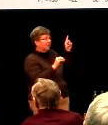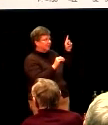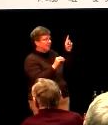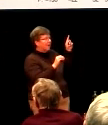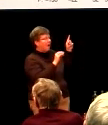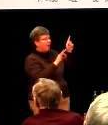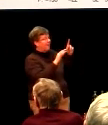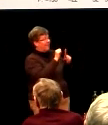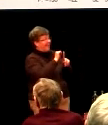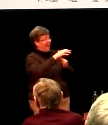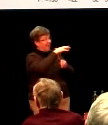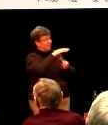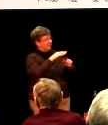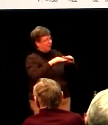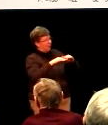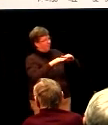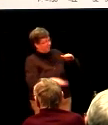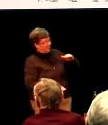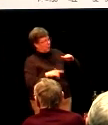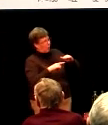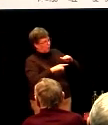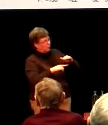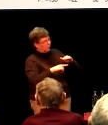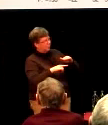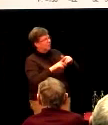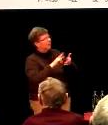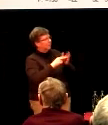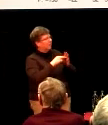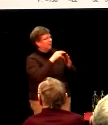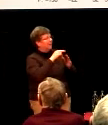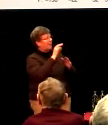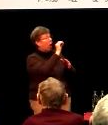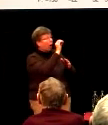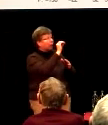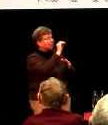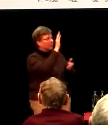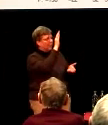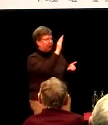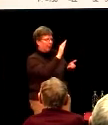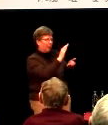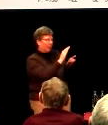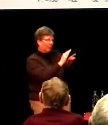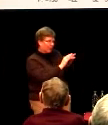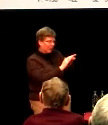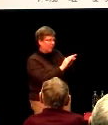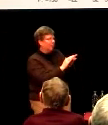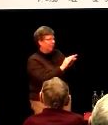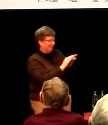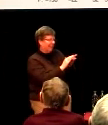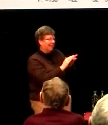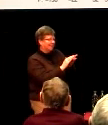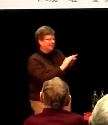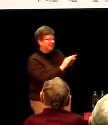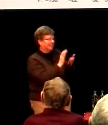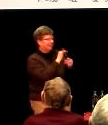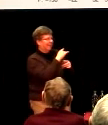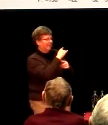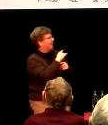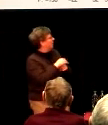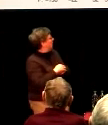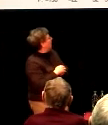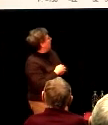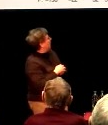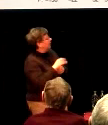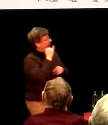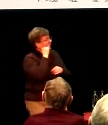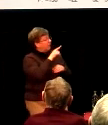you. So you're getting to pretty low levels of oxygen fairly quickly up at this point.